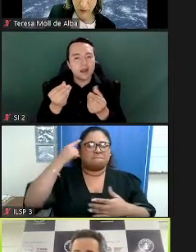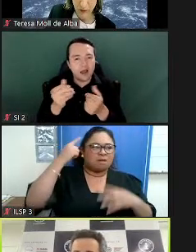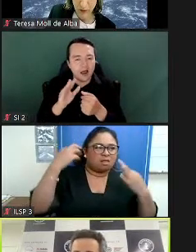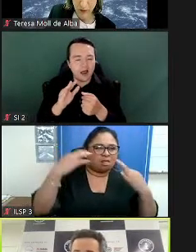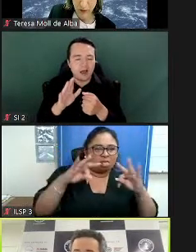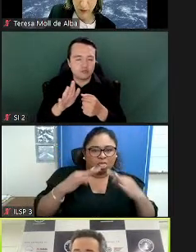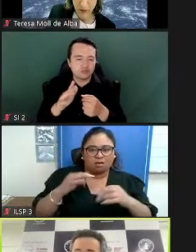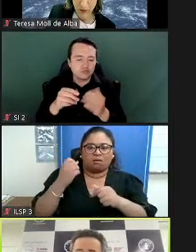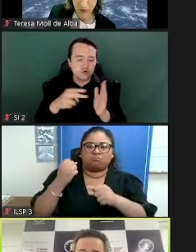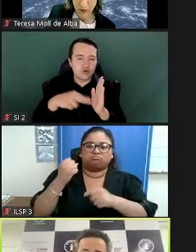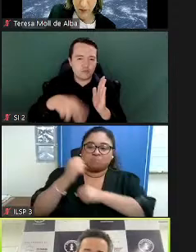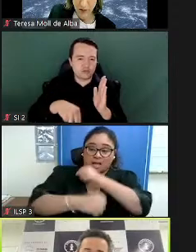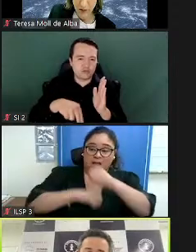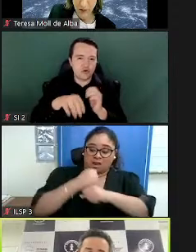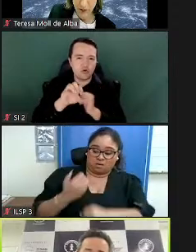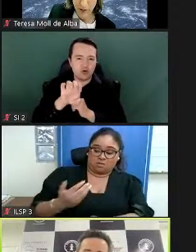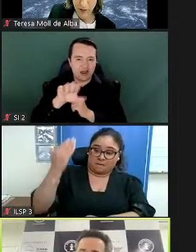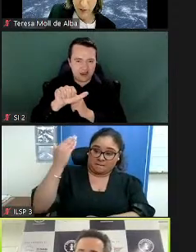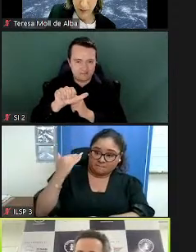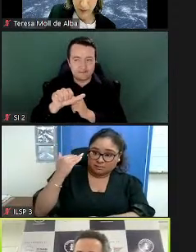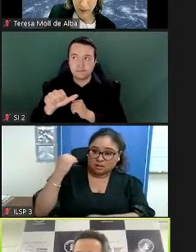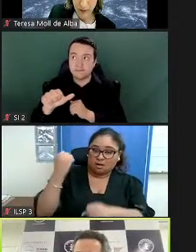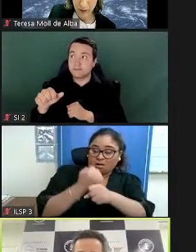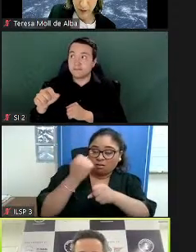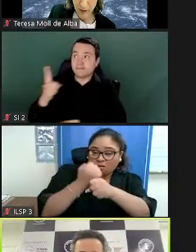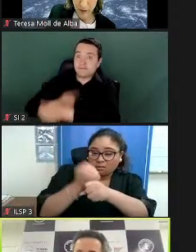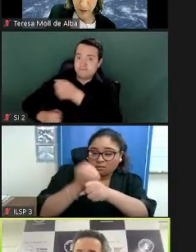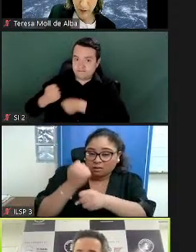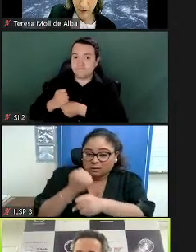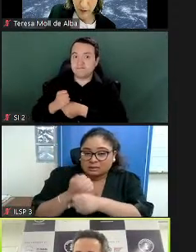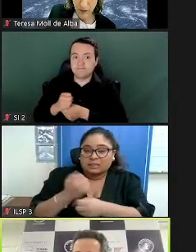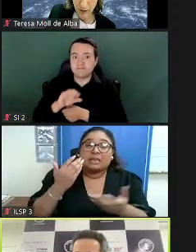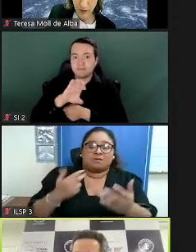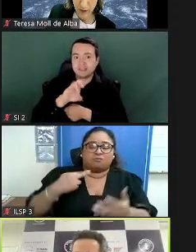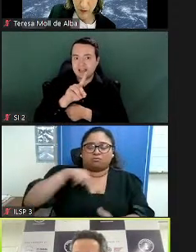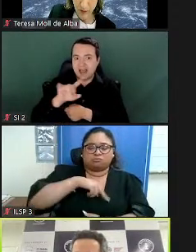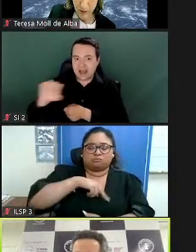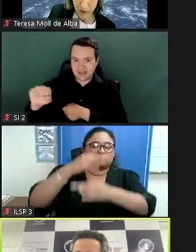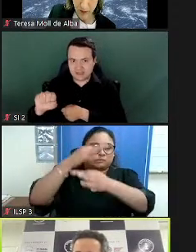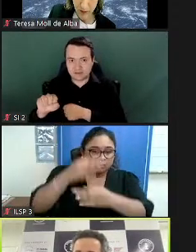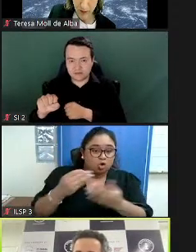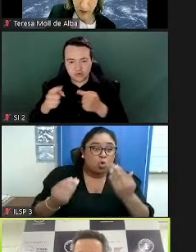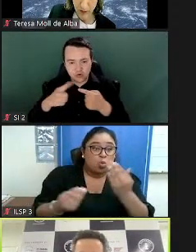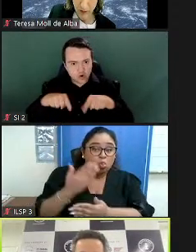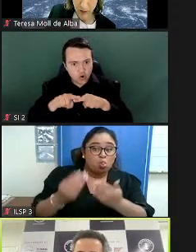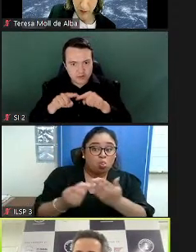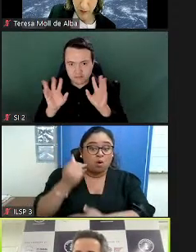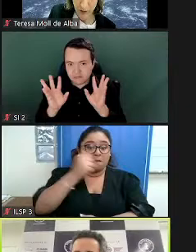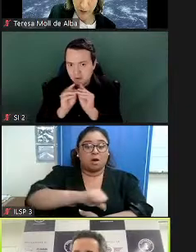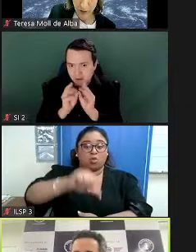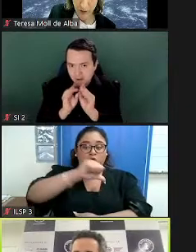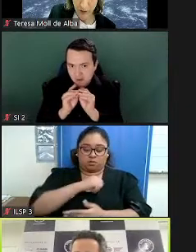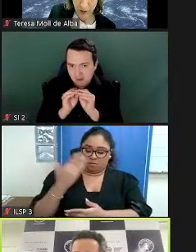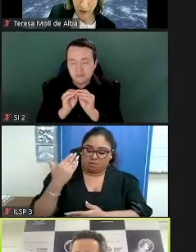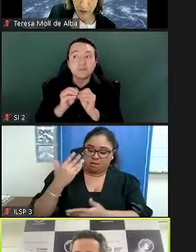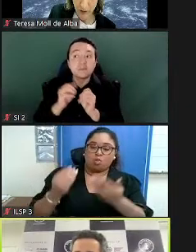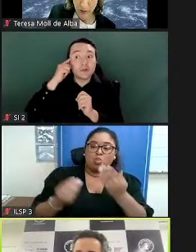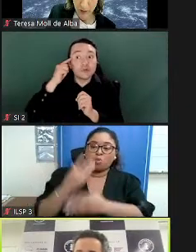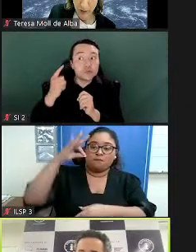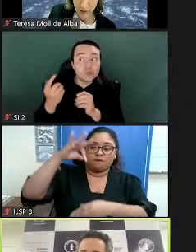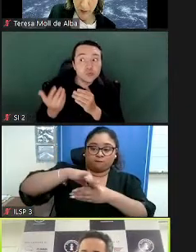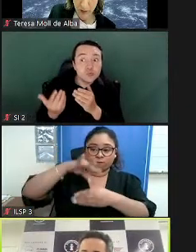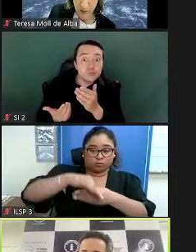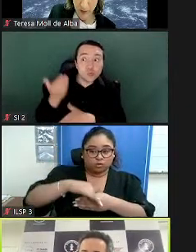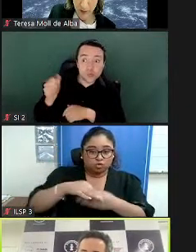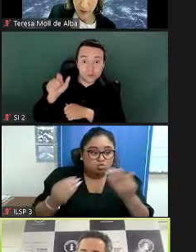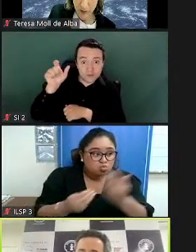oas we are working with community 6 and we are sure that with the new recently elected